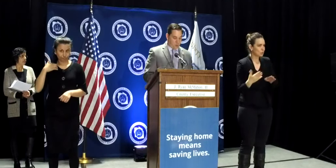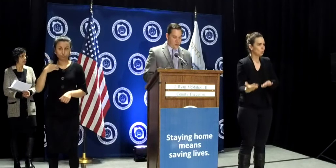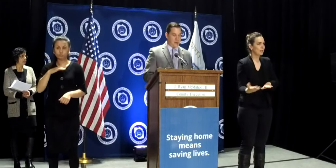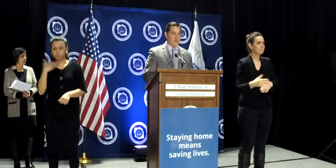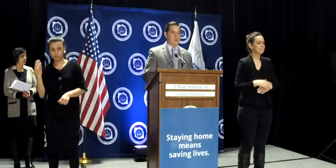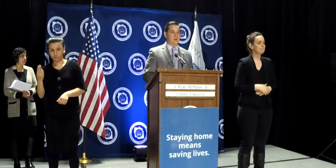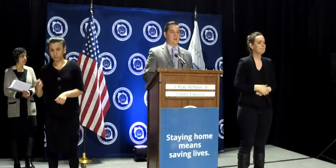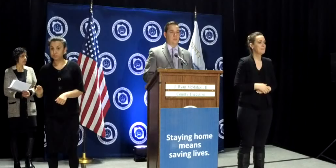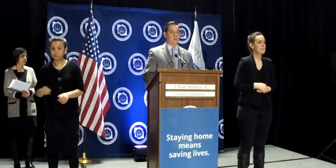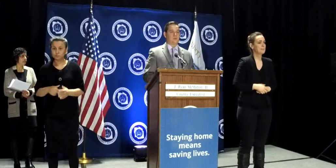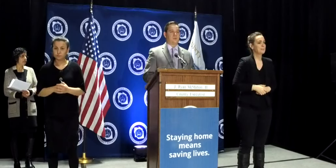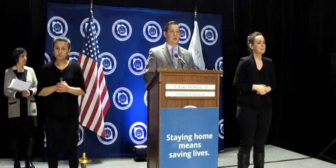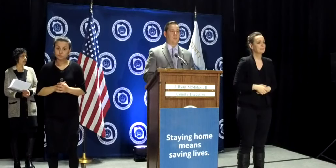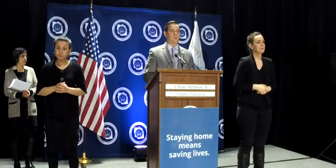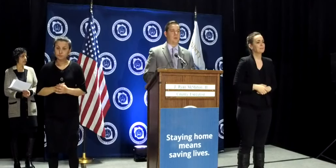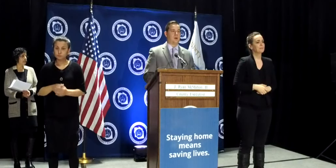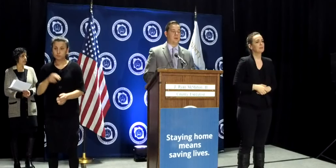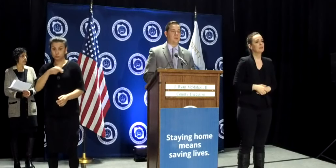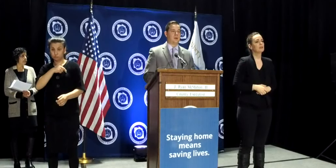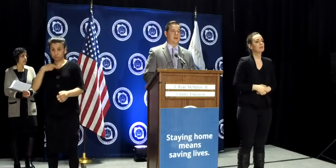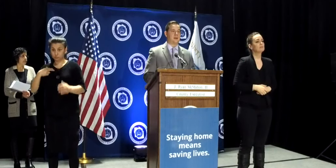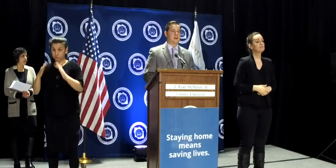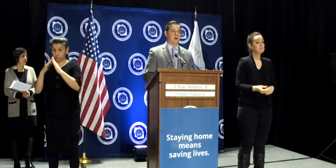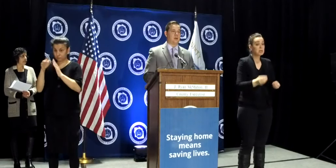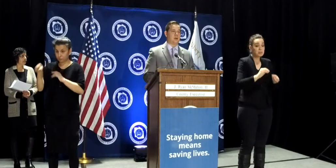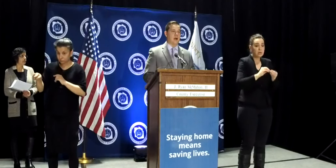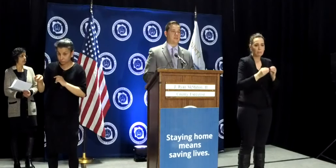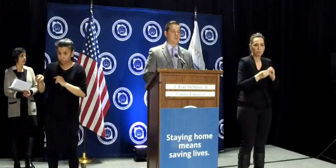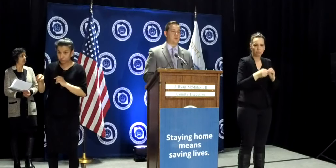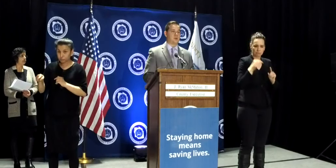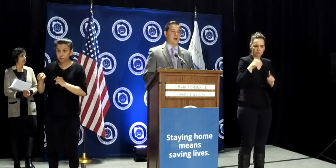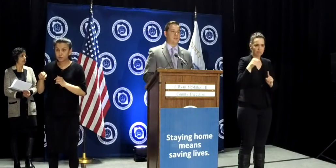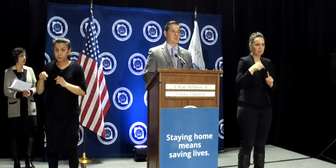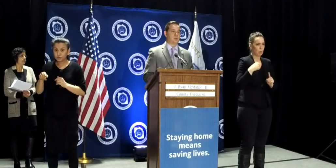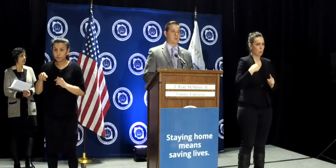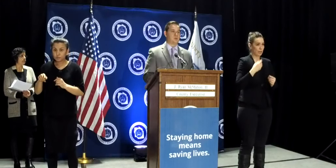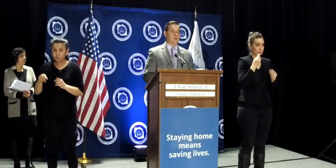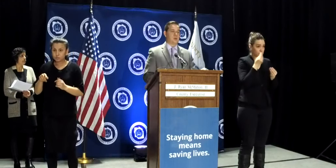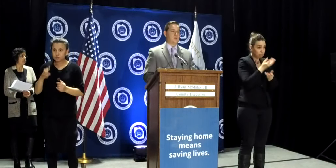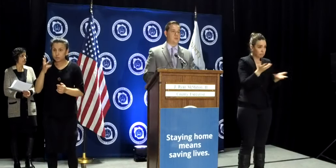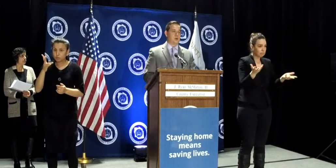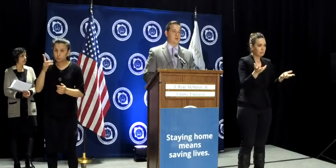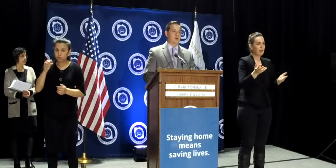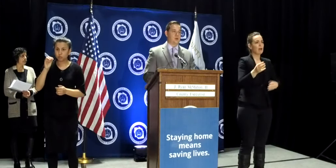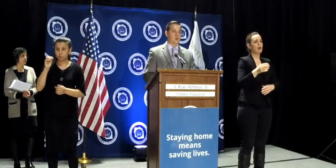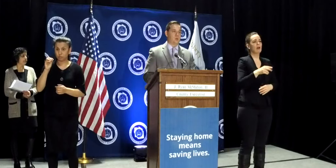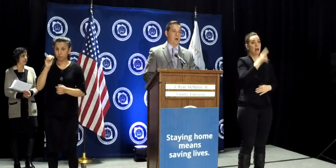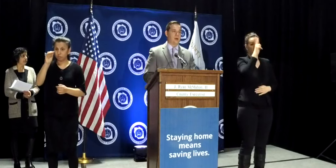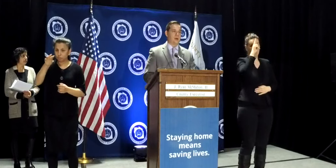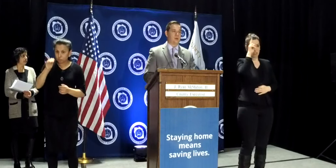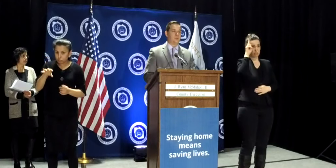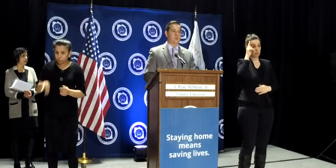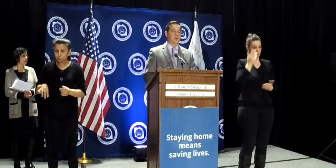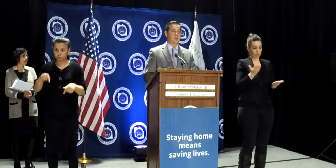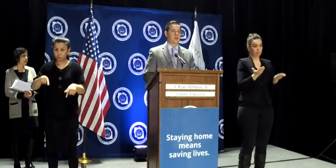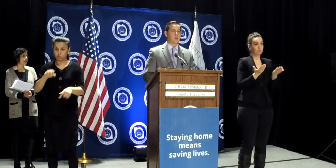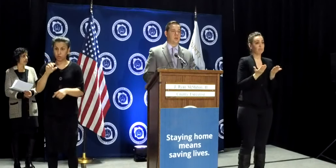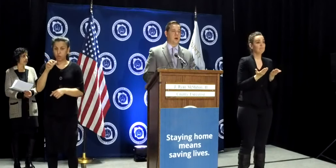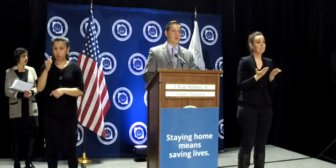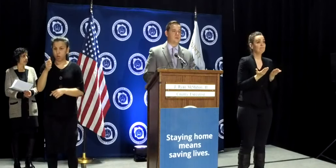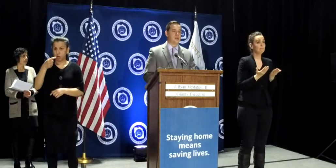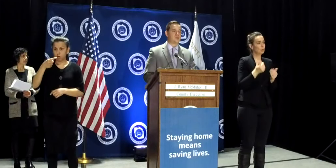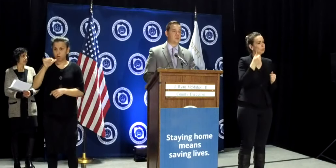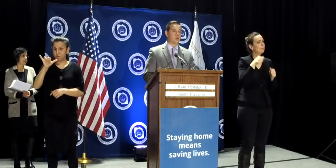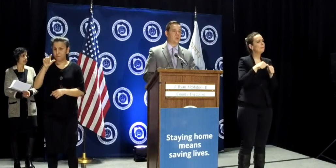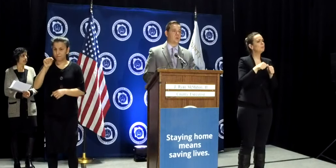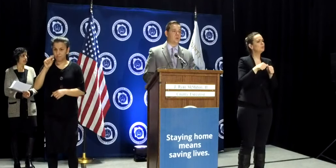Hospital reporting, again, these are numbers from Onondaga County and our hospitals. Our hospitals serve a wider community,